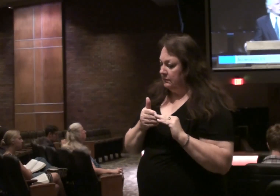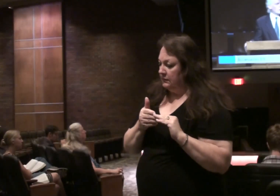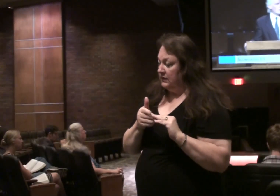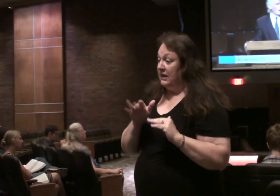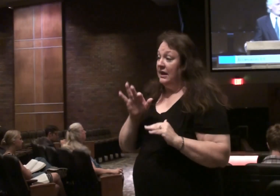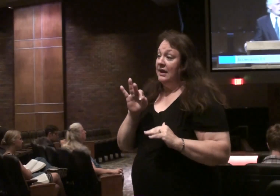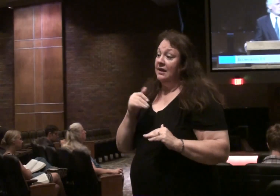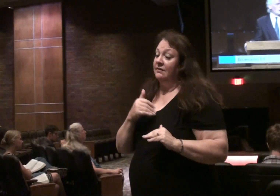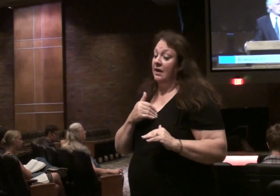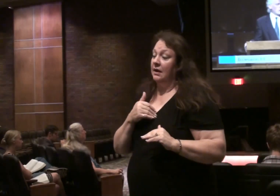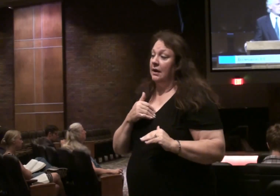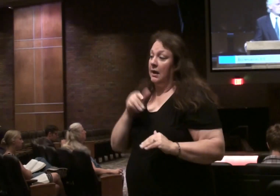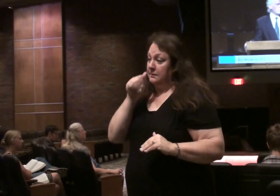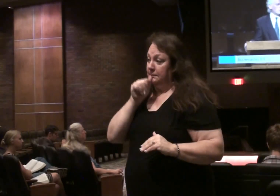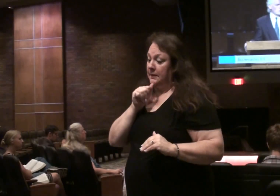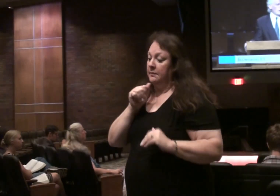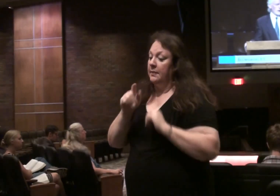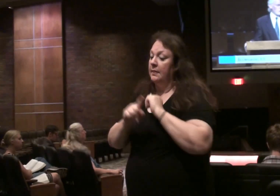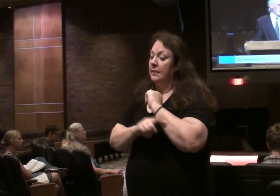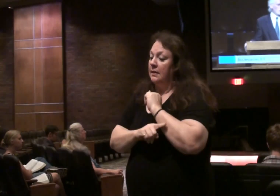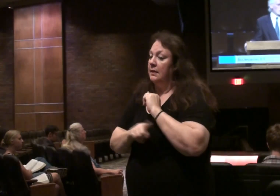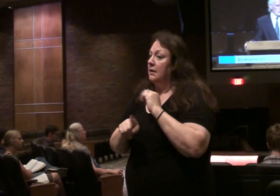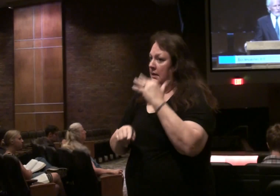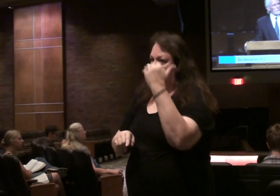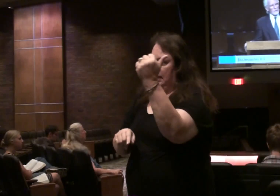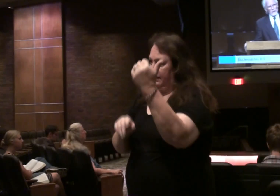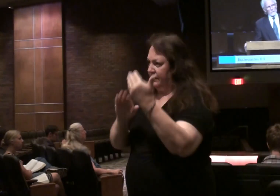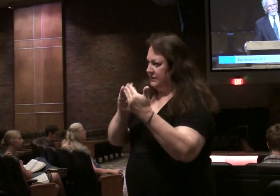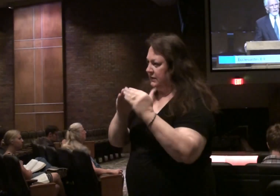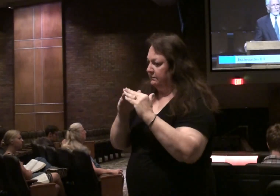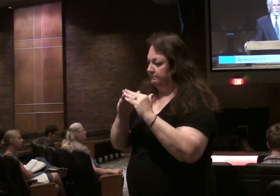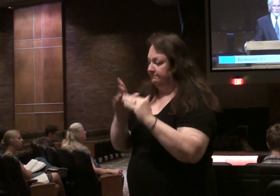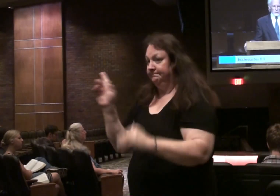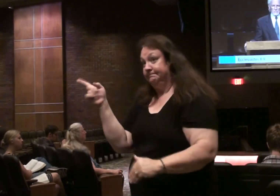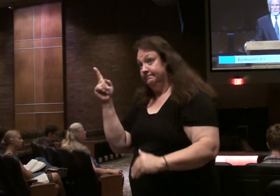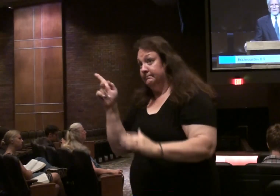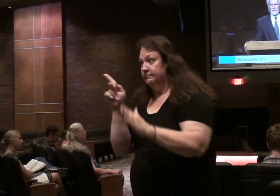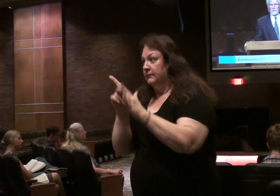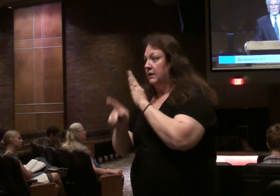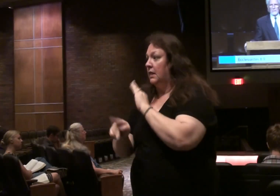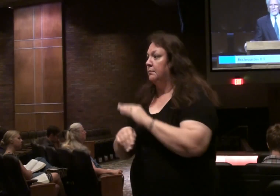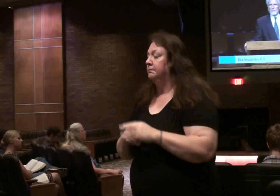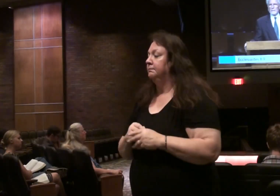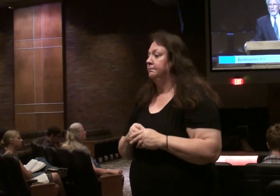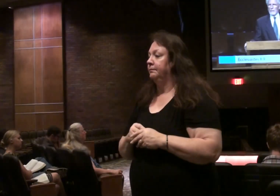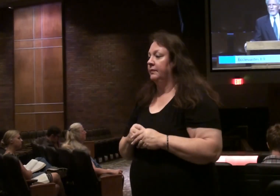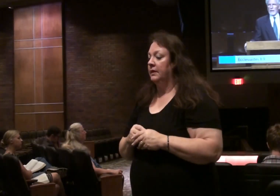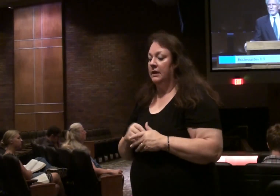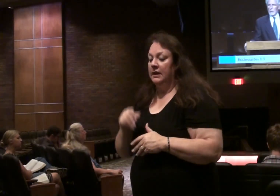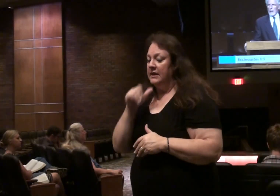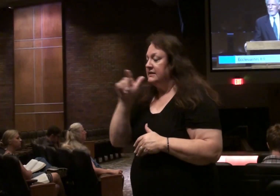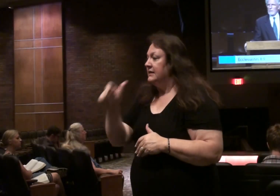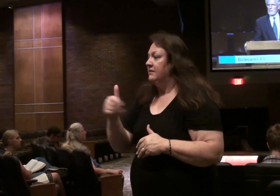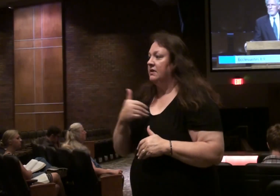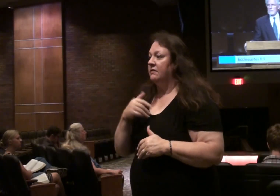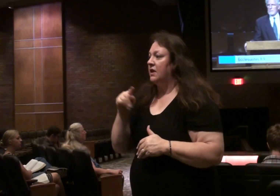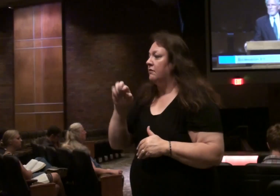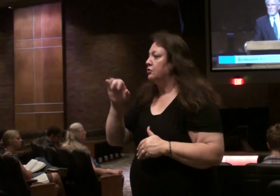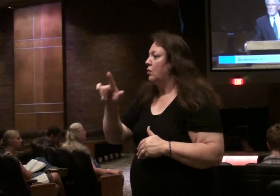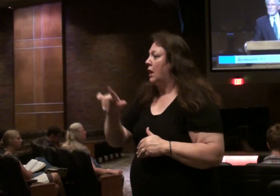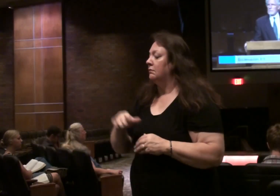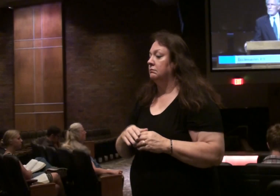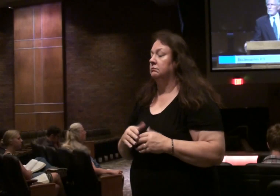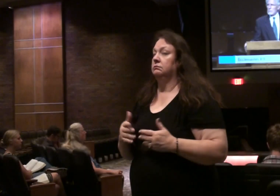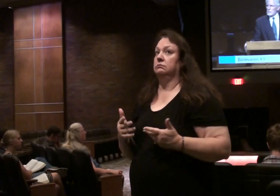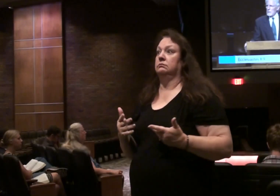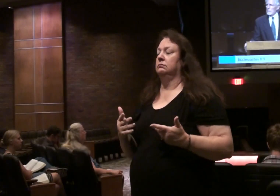Or if I do, I'll pay the penalty. Shimei left town, and Solomon sent his commander, go kill him. Didn't even have to have a trial.